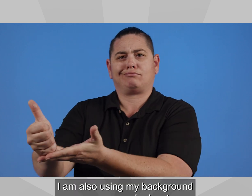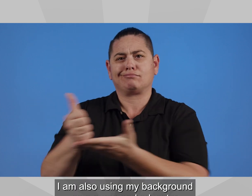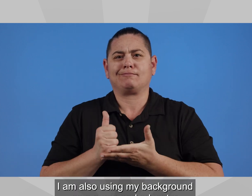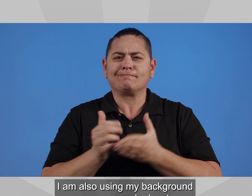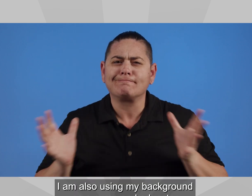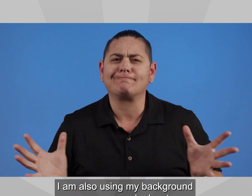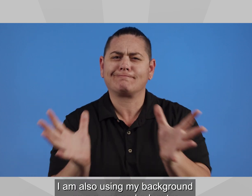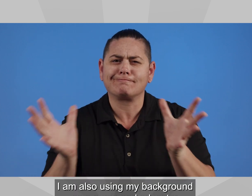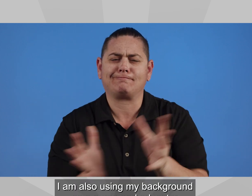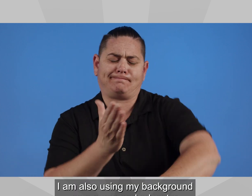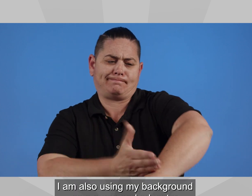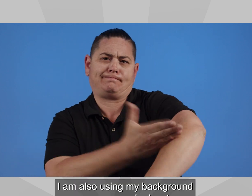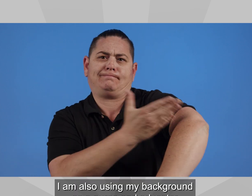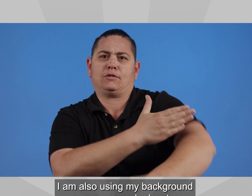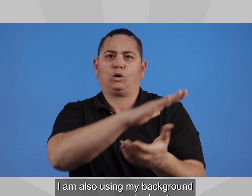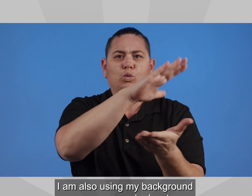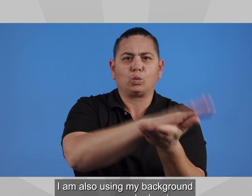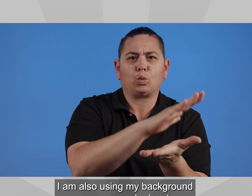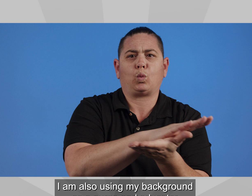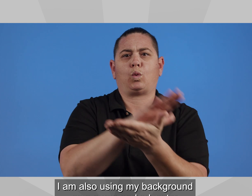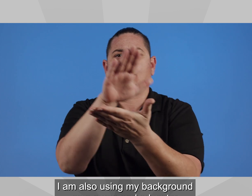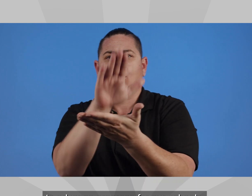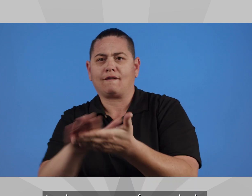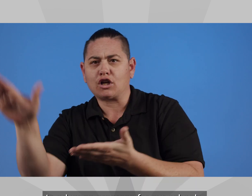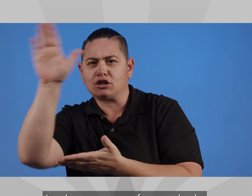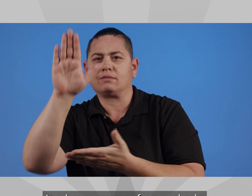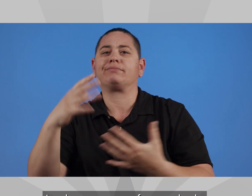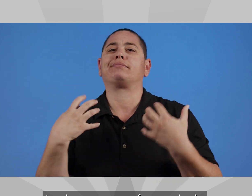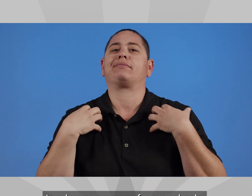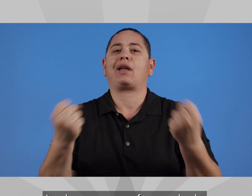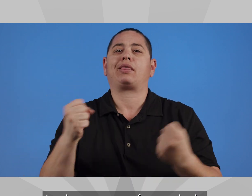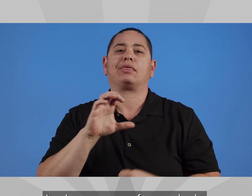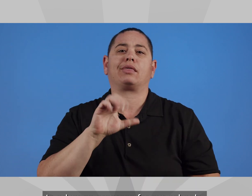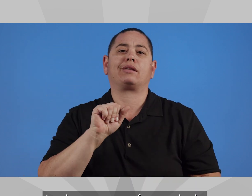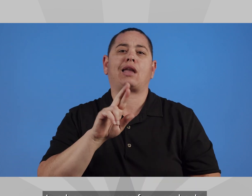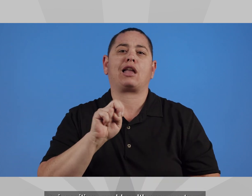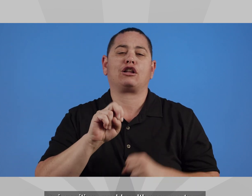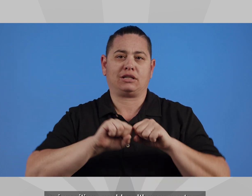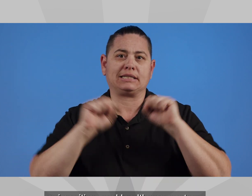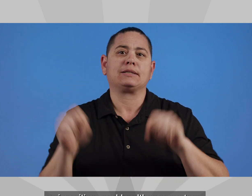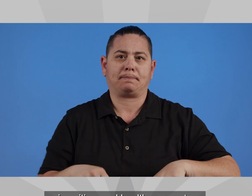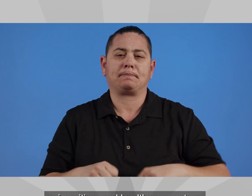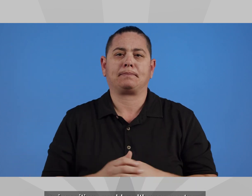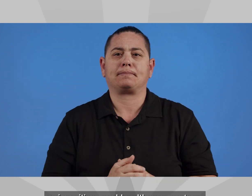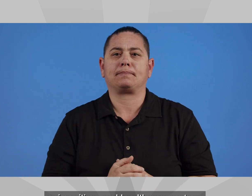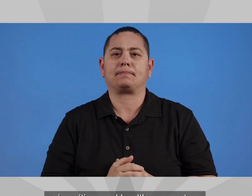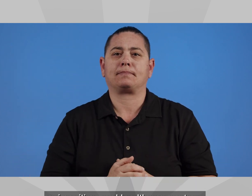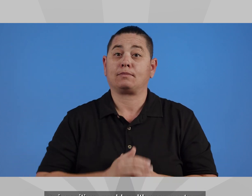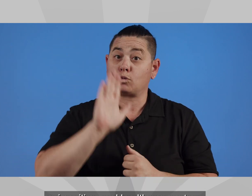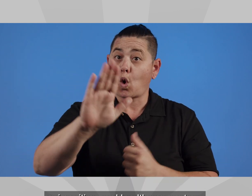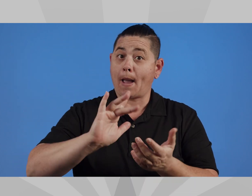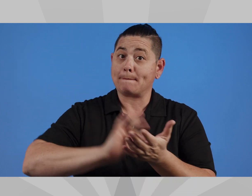I am also using my background as a nurse and educator to advance progress for our schools, universities, and